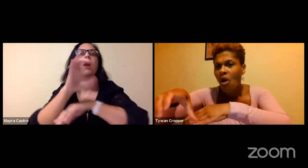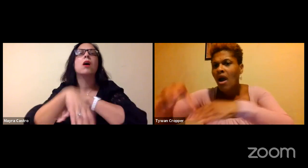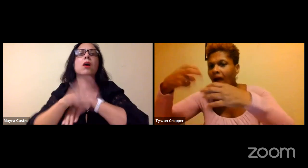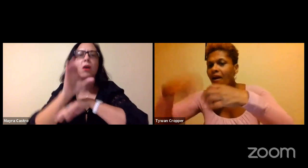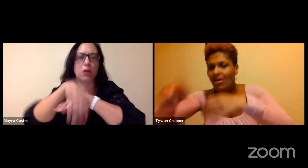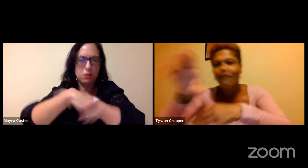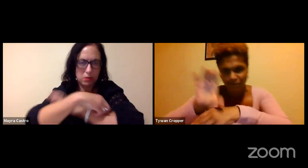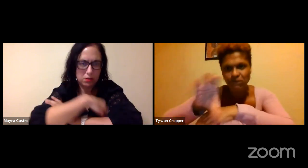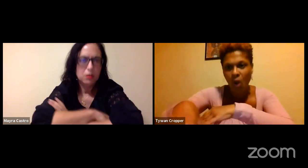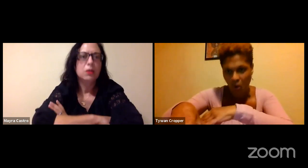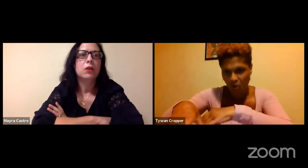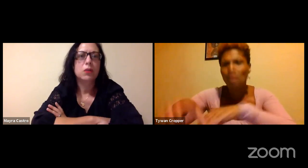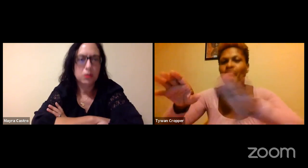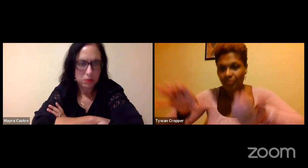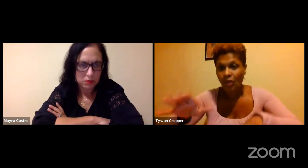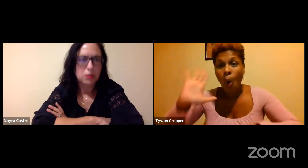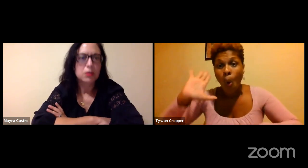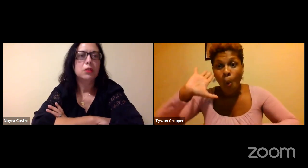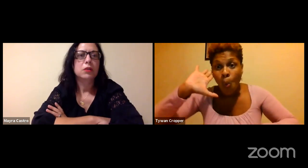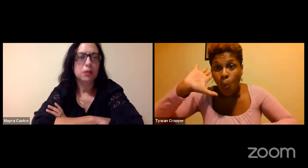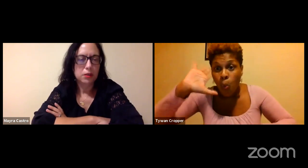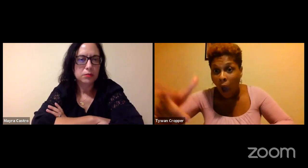and it's too forced.